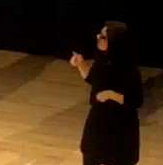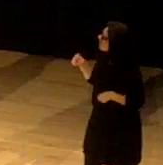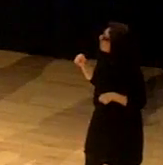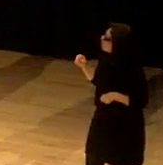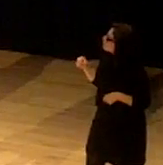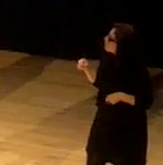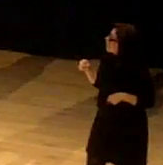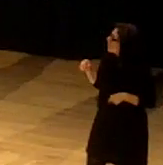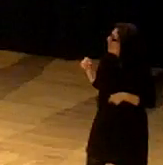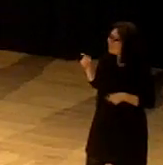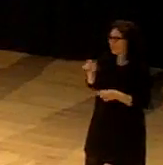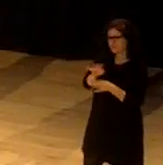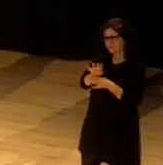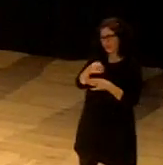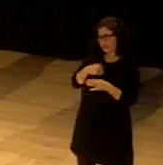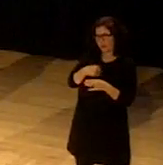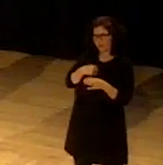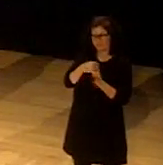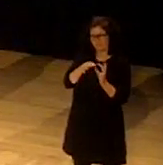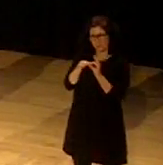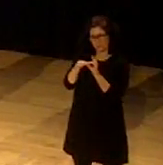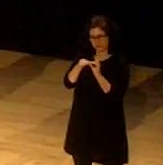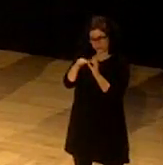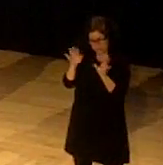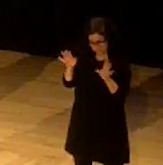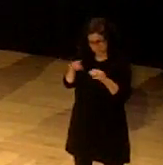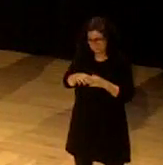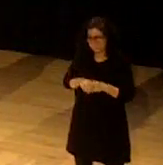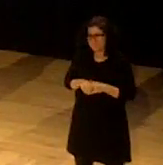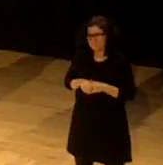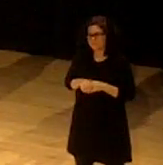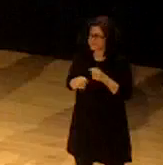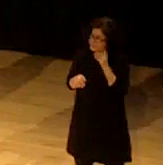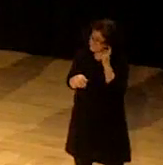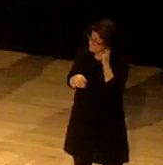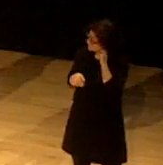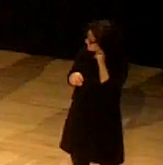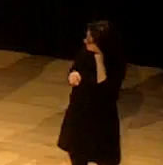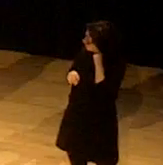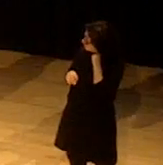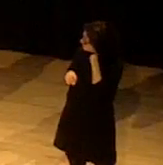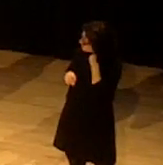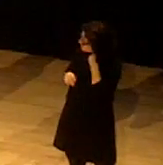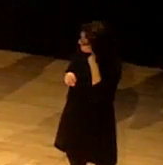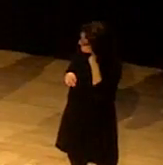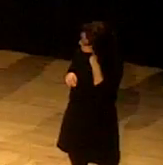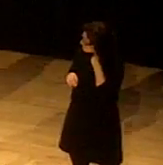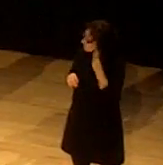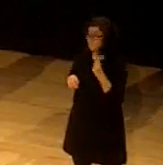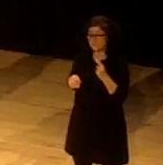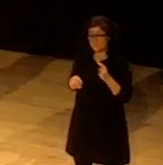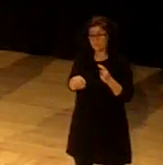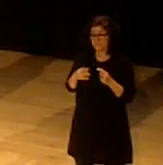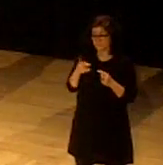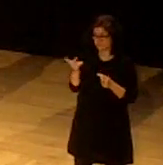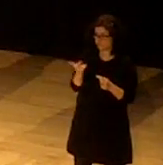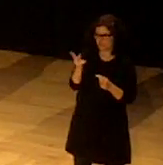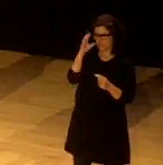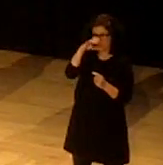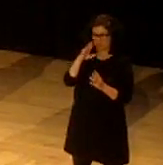we have this relationship. So there's a relationship, you know, between two